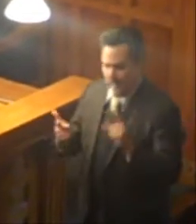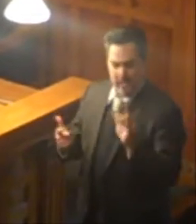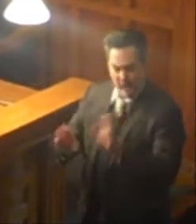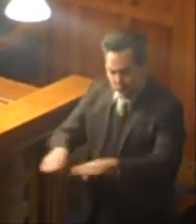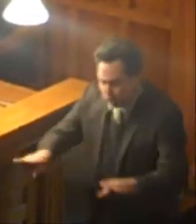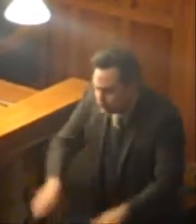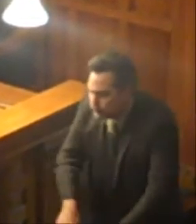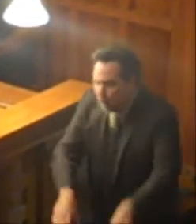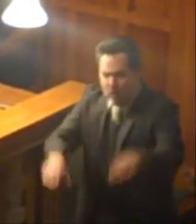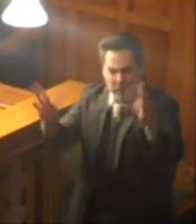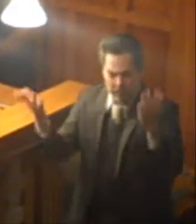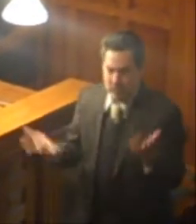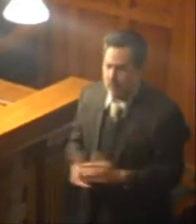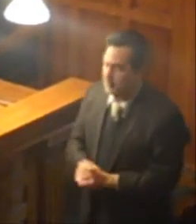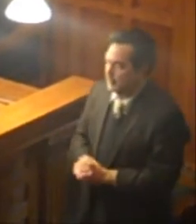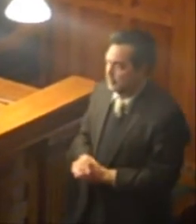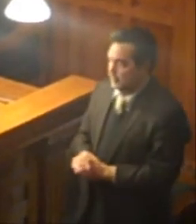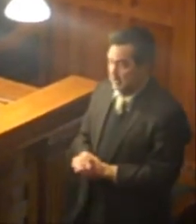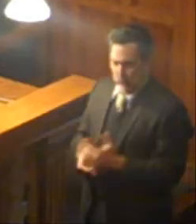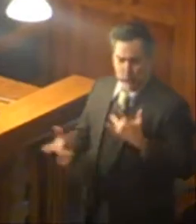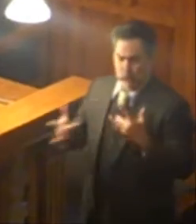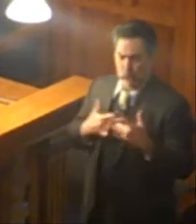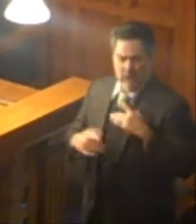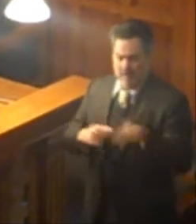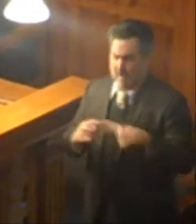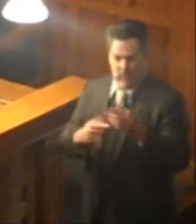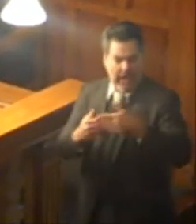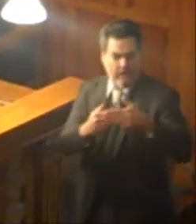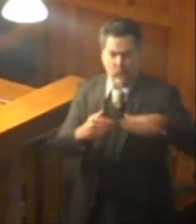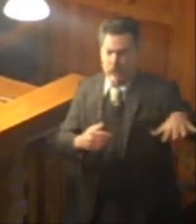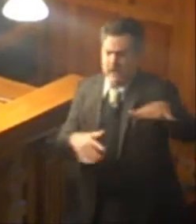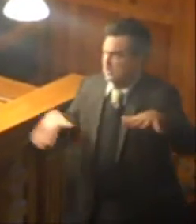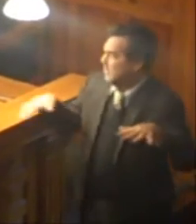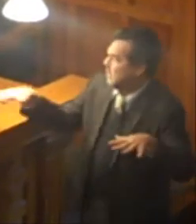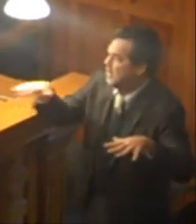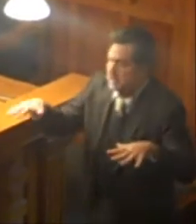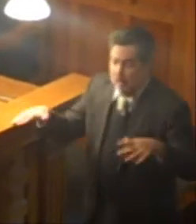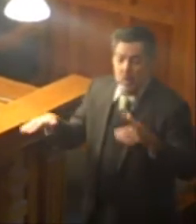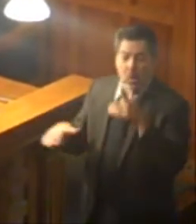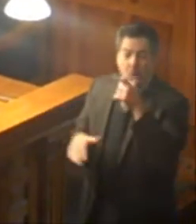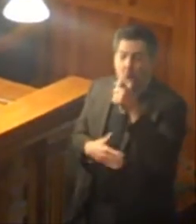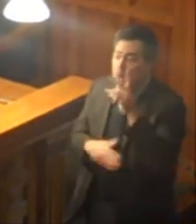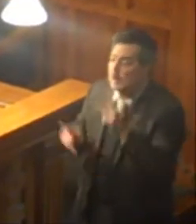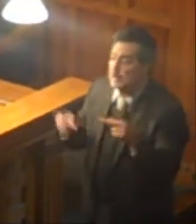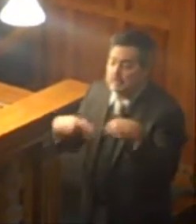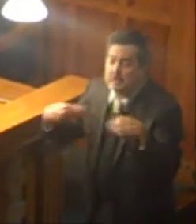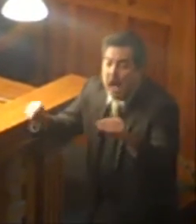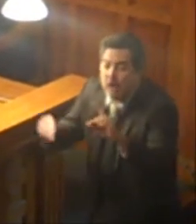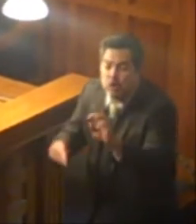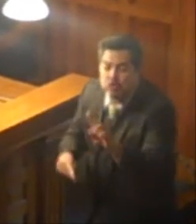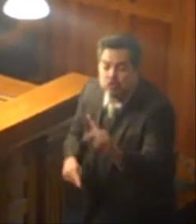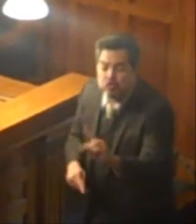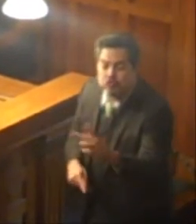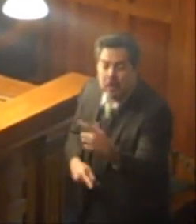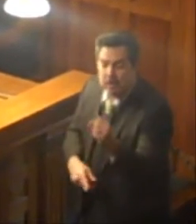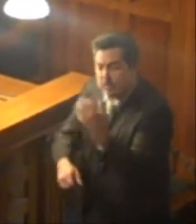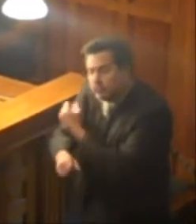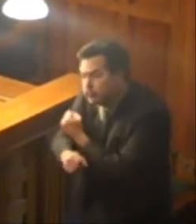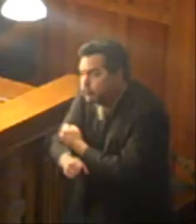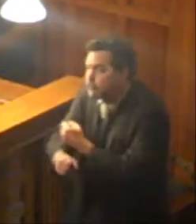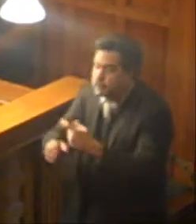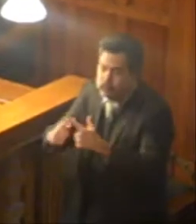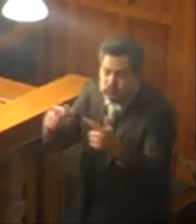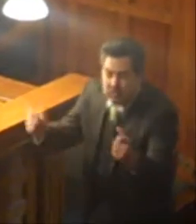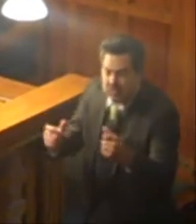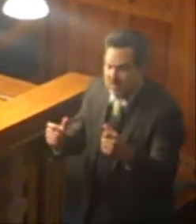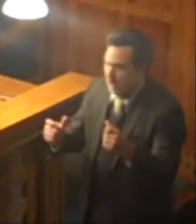our neighborhoods. We need to arrest gang members, drug dealers that are driving good folks away from this city. We